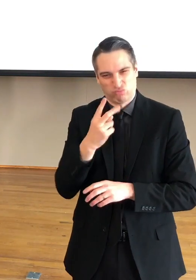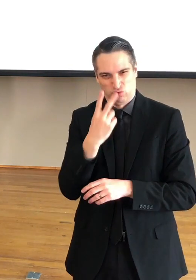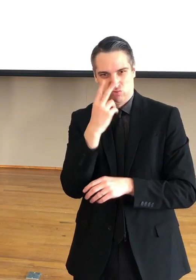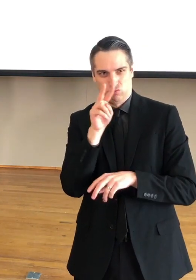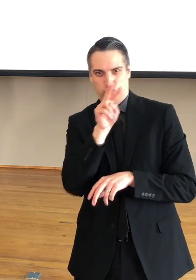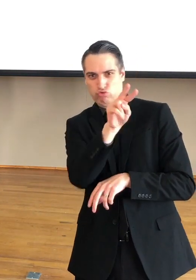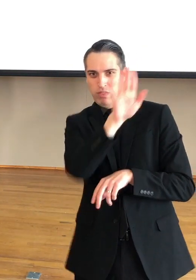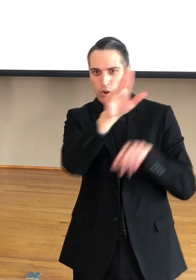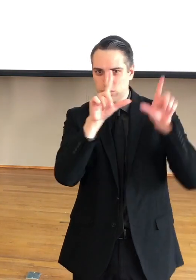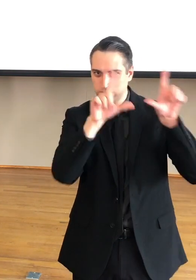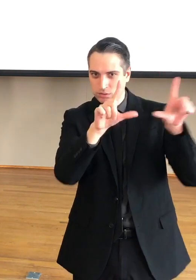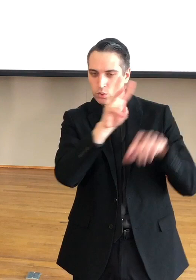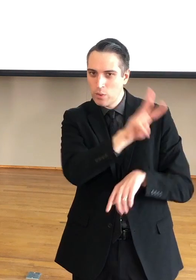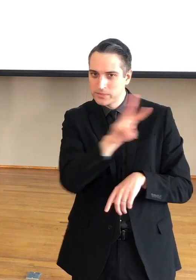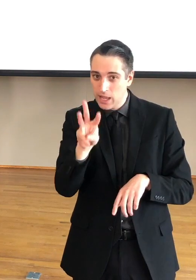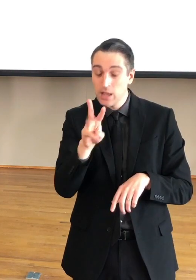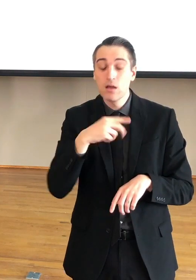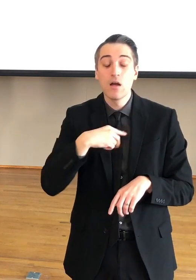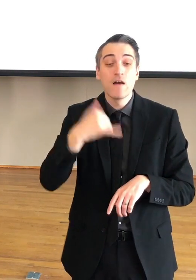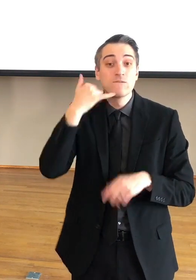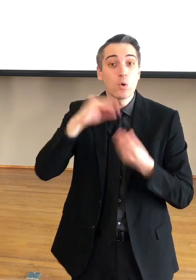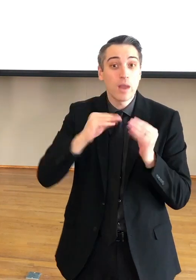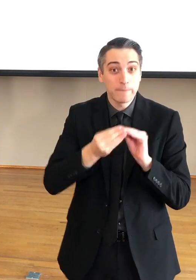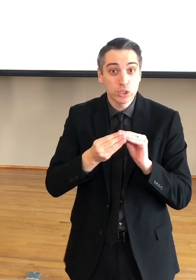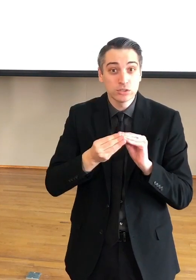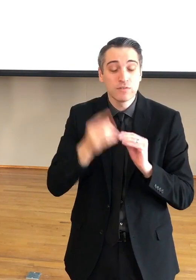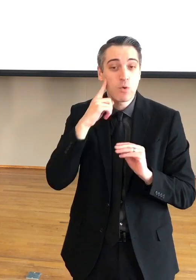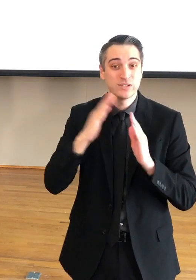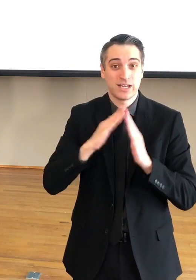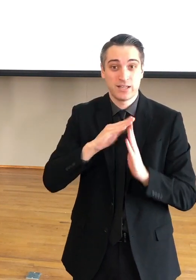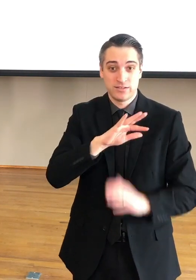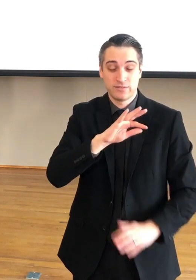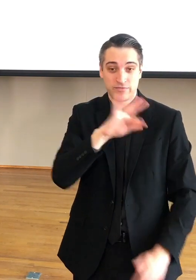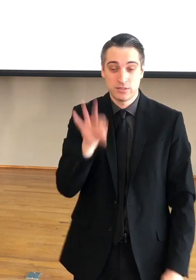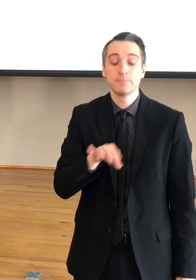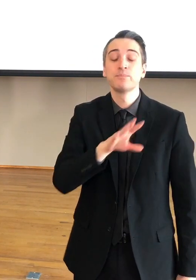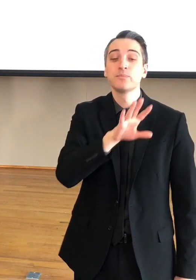information. The phone number to call for the city of Flint is